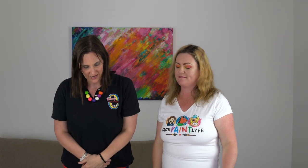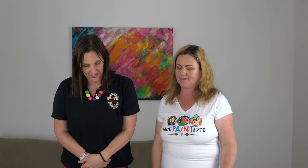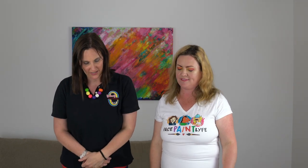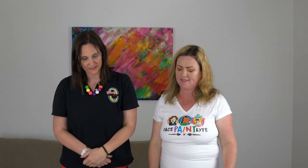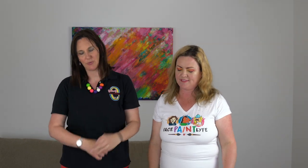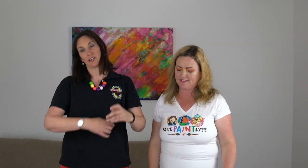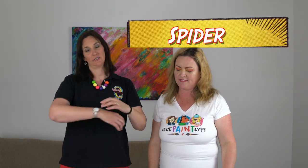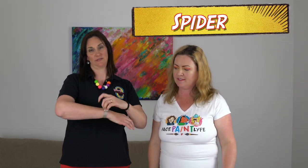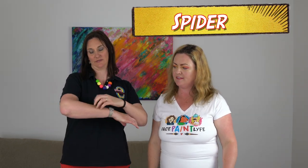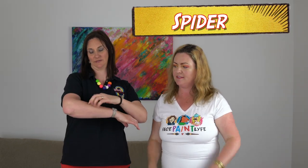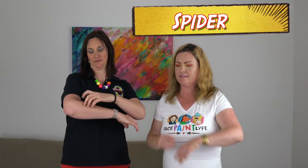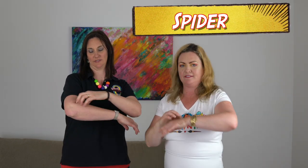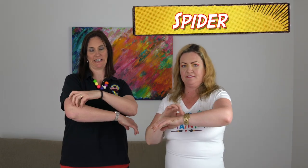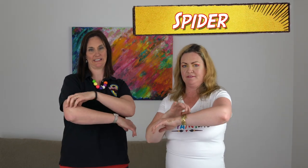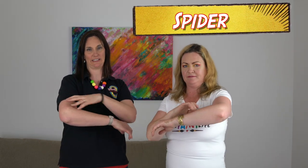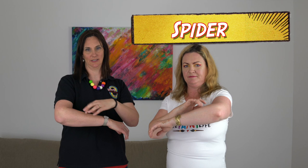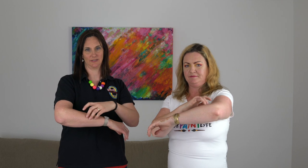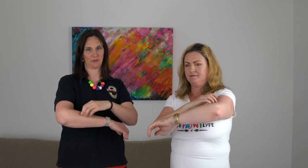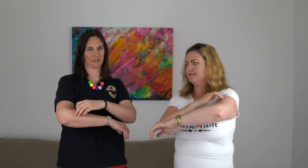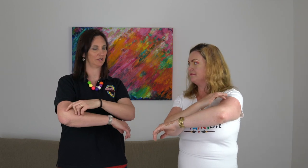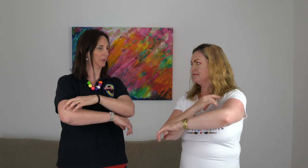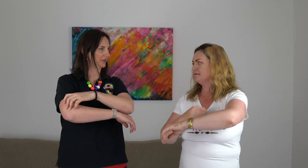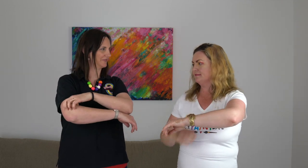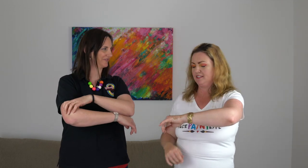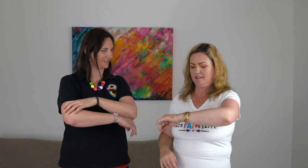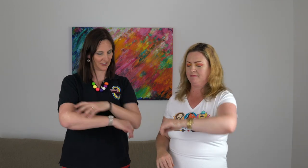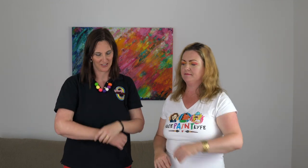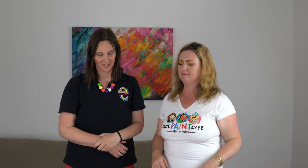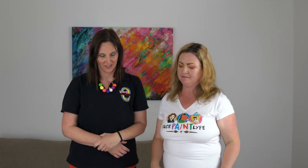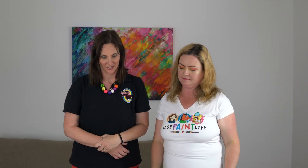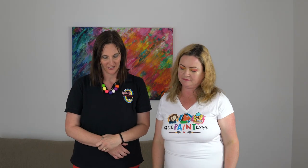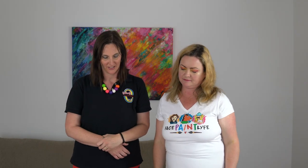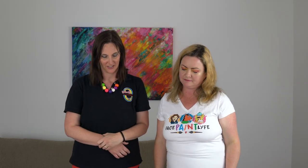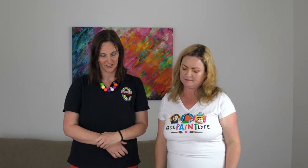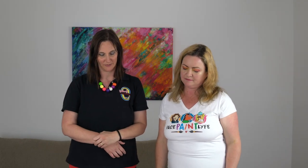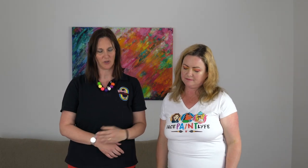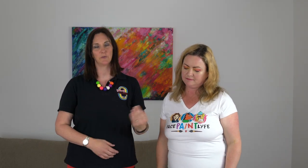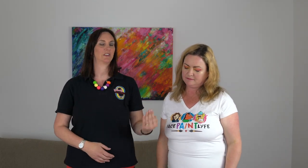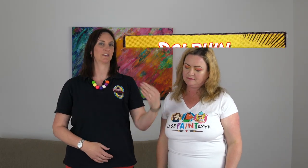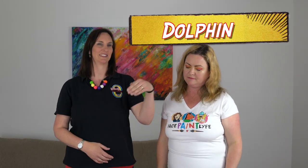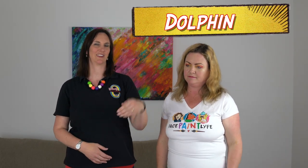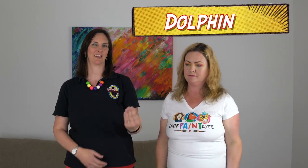Yeah. Spider. It's easy one to remember. Yeah. Dolphin. That's, I like this